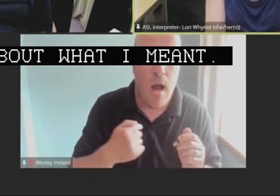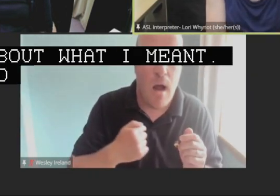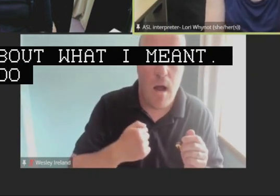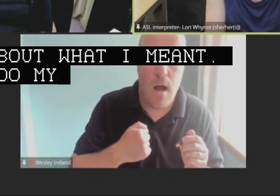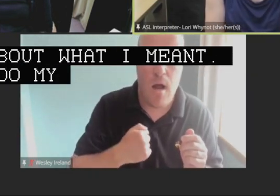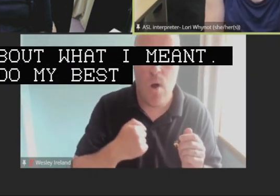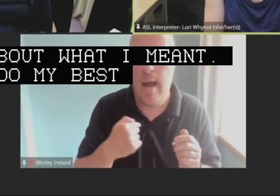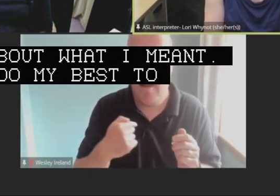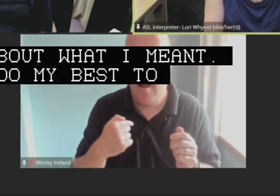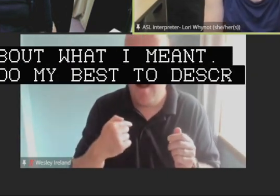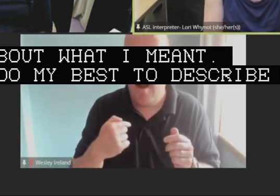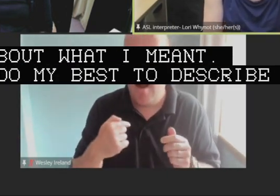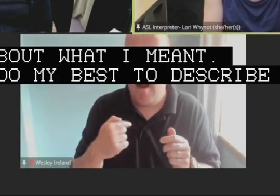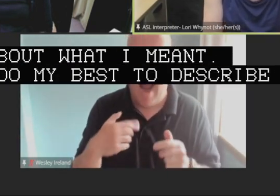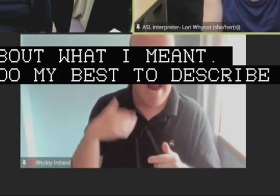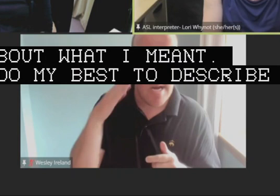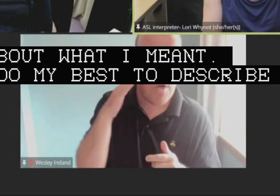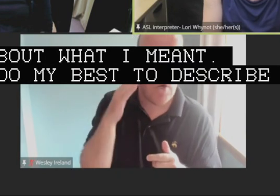difference.